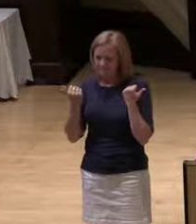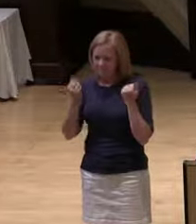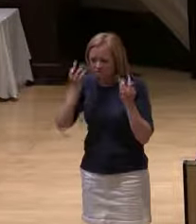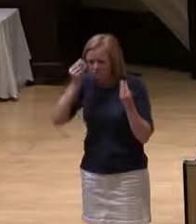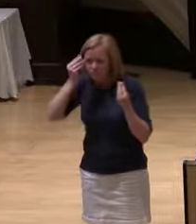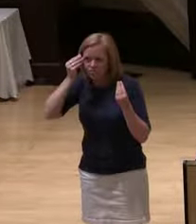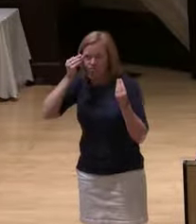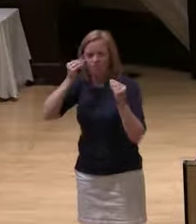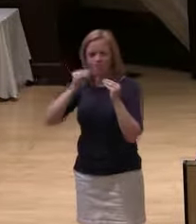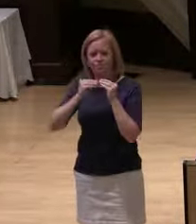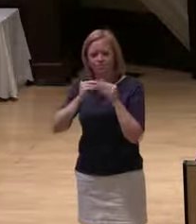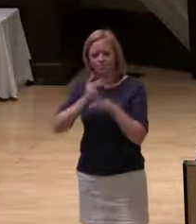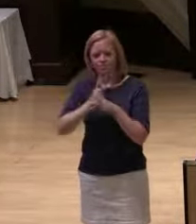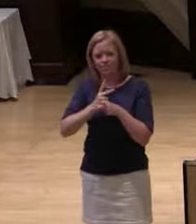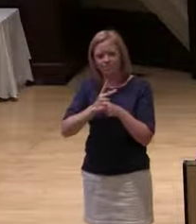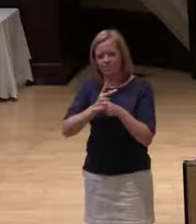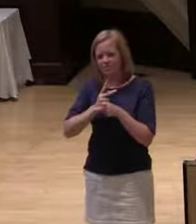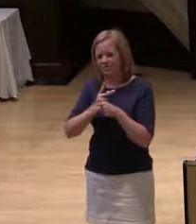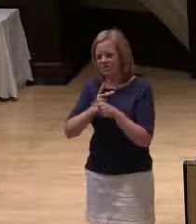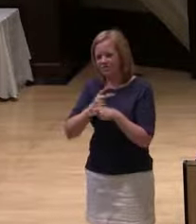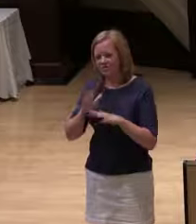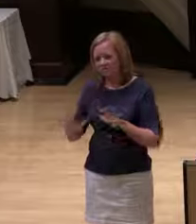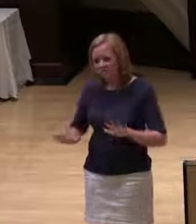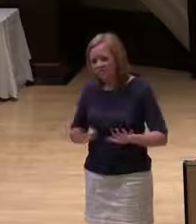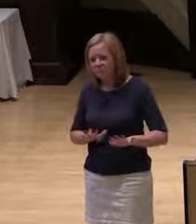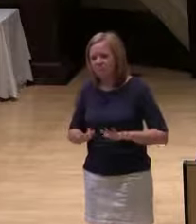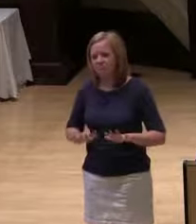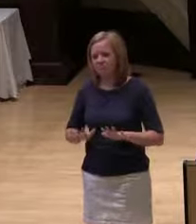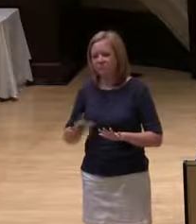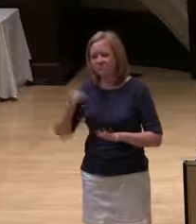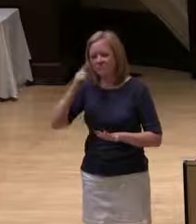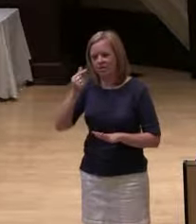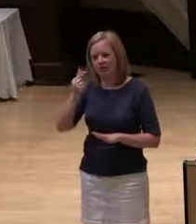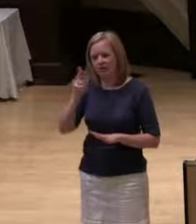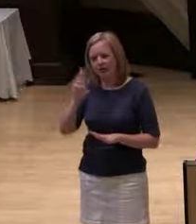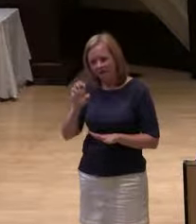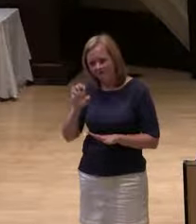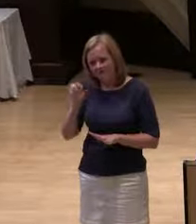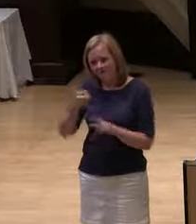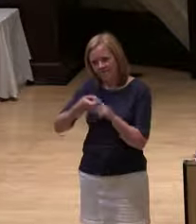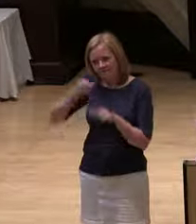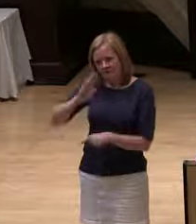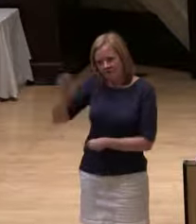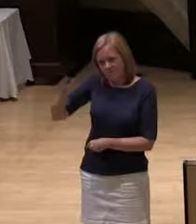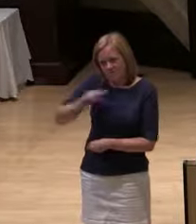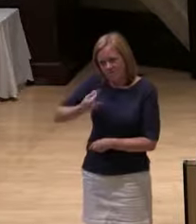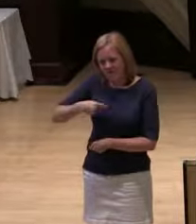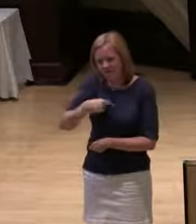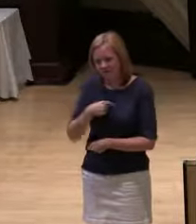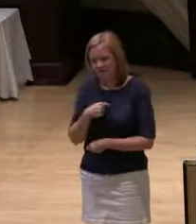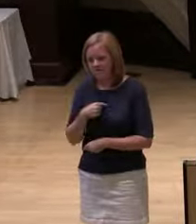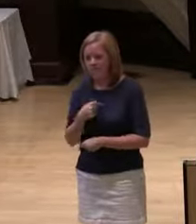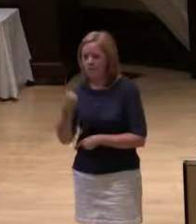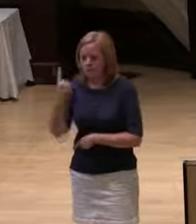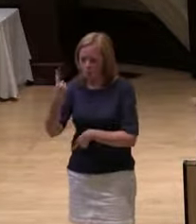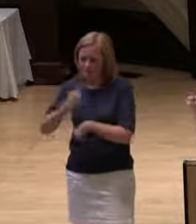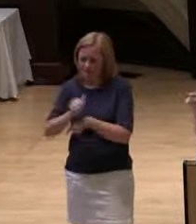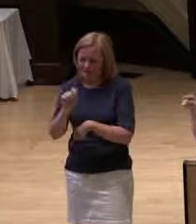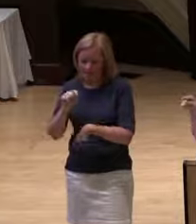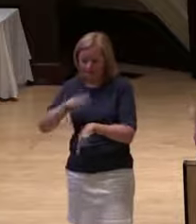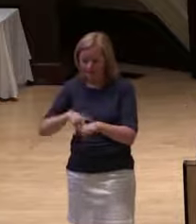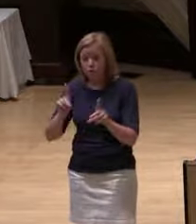mindfully and more easily, and to remember all the graces that God has given us. So do it one day at a time,